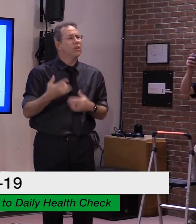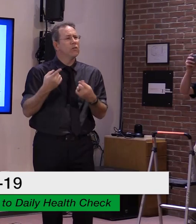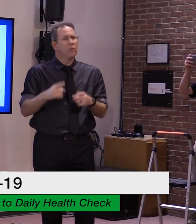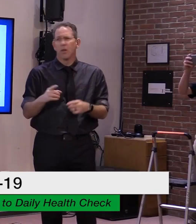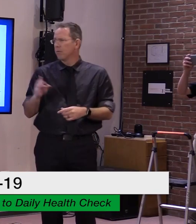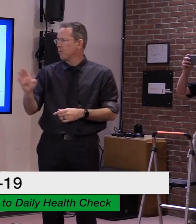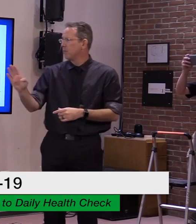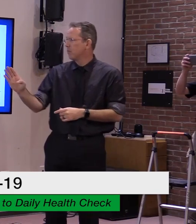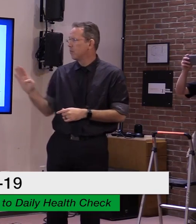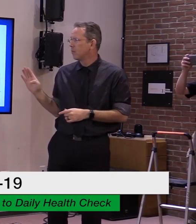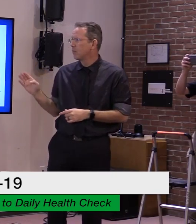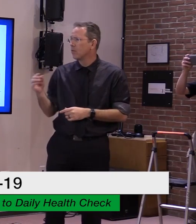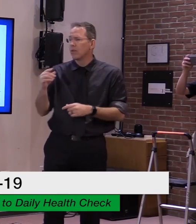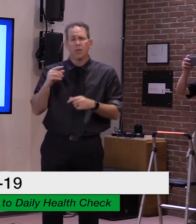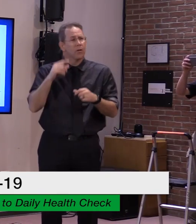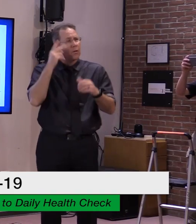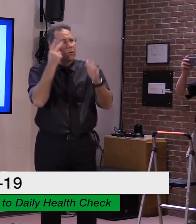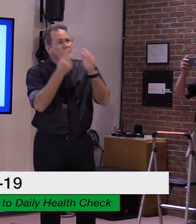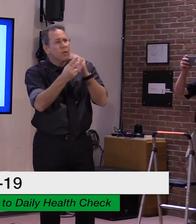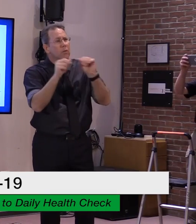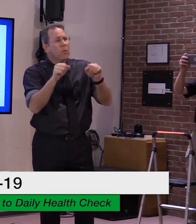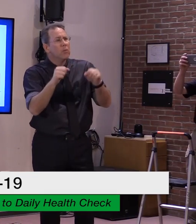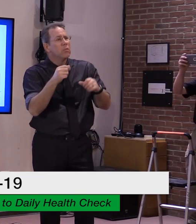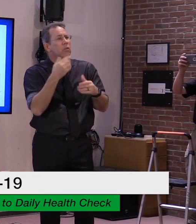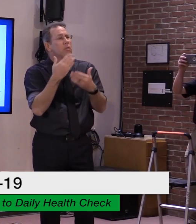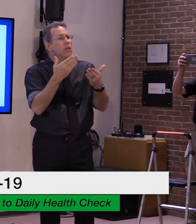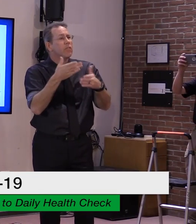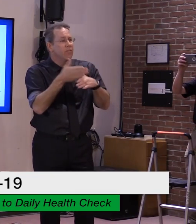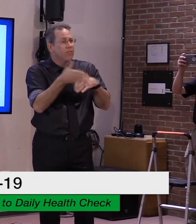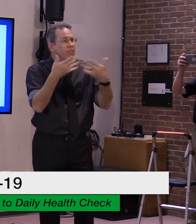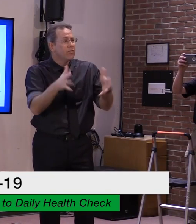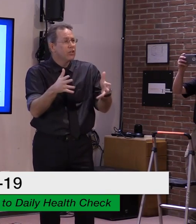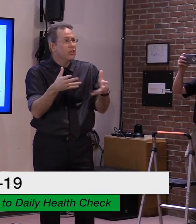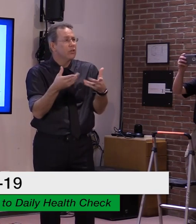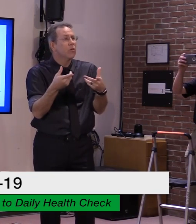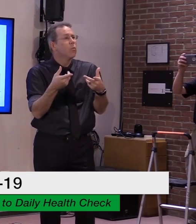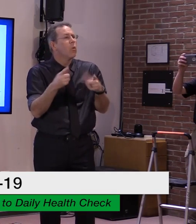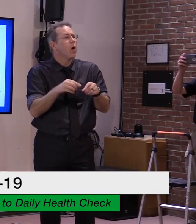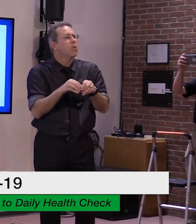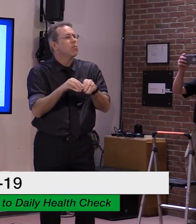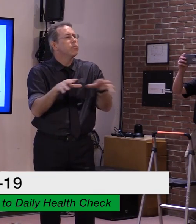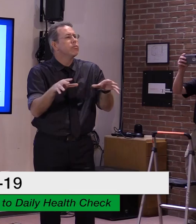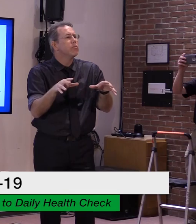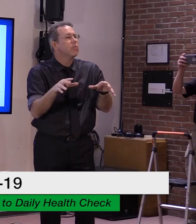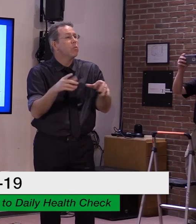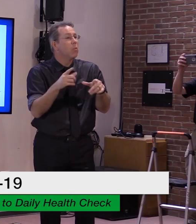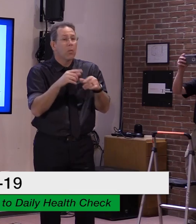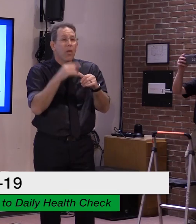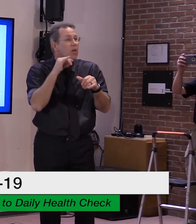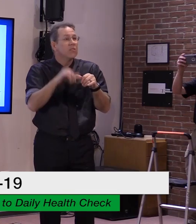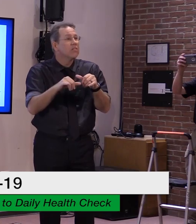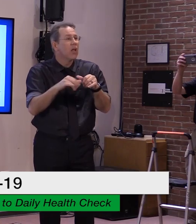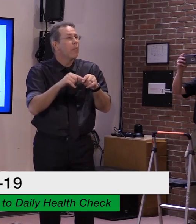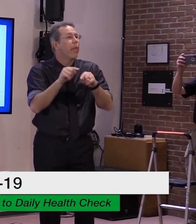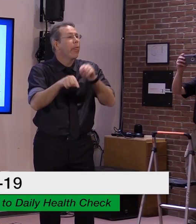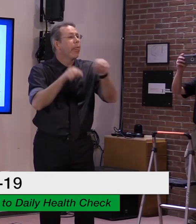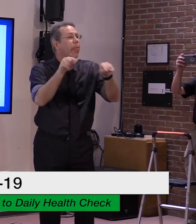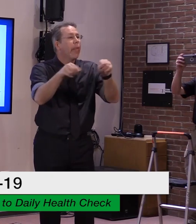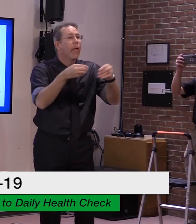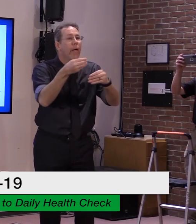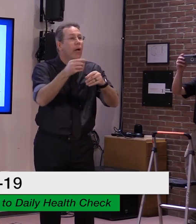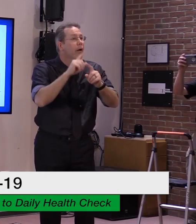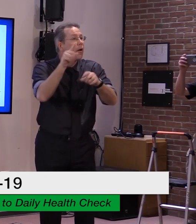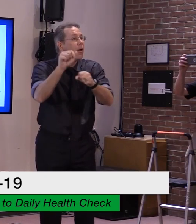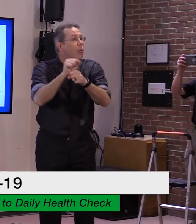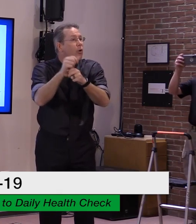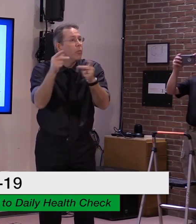our schools to disrupt learning it would allow cases to get into our workplaces to disrupt our paychecks and it would allow cases to get into